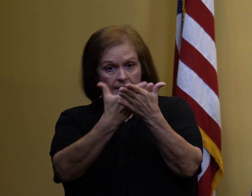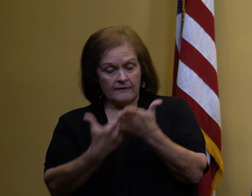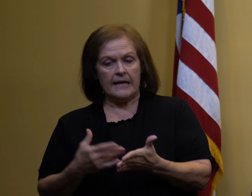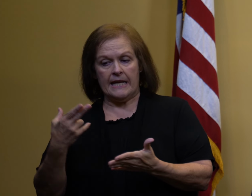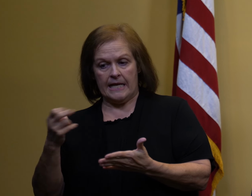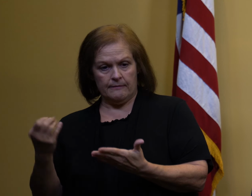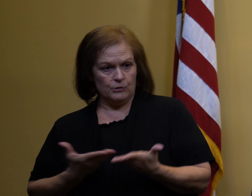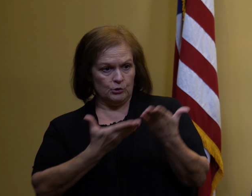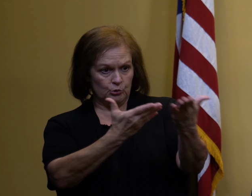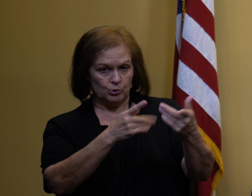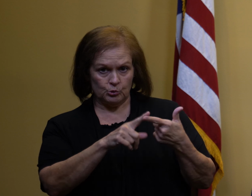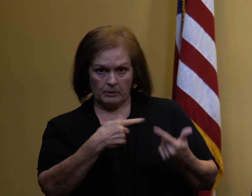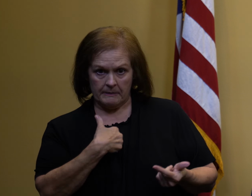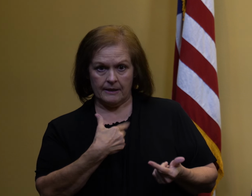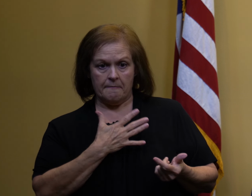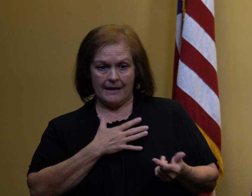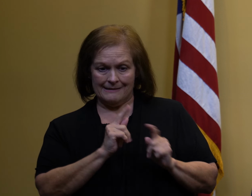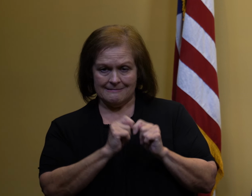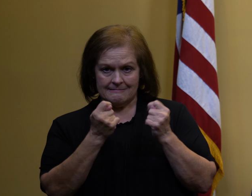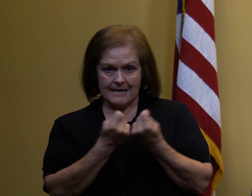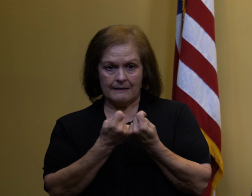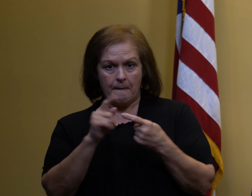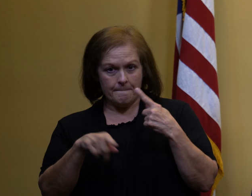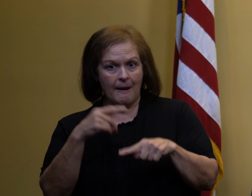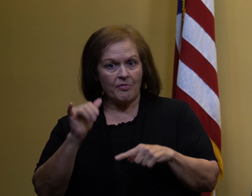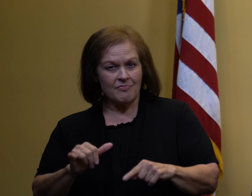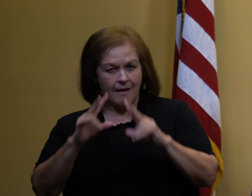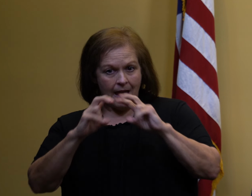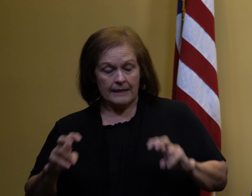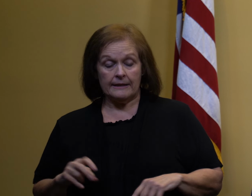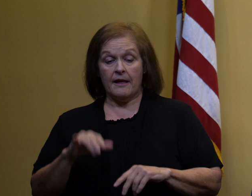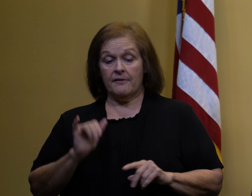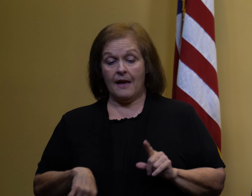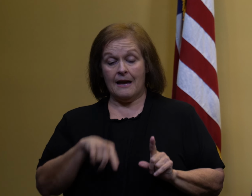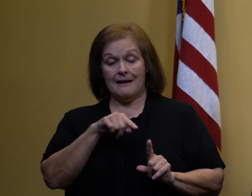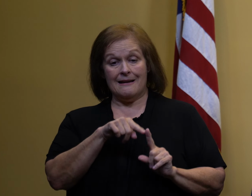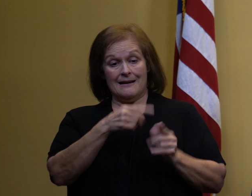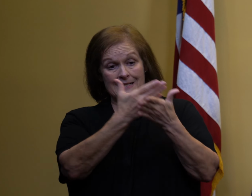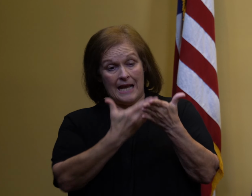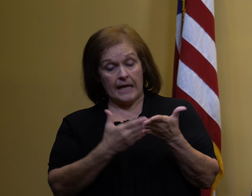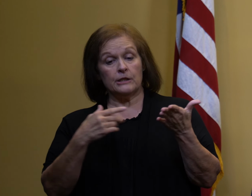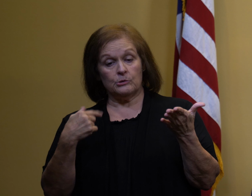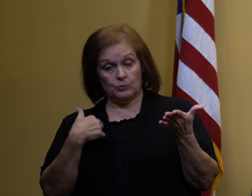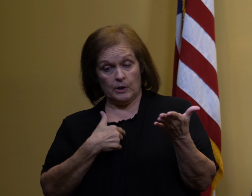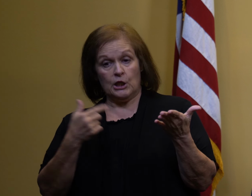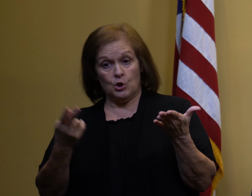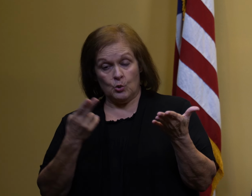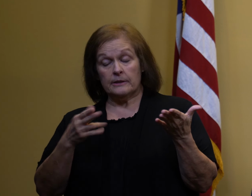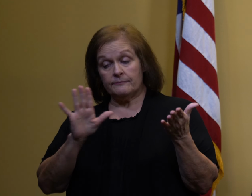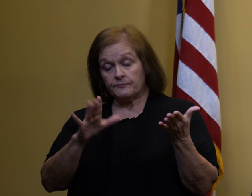our team, presented it to me directly, but now that data is what is being used, and I really